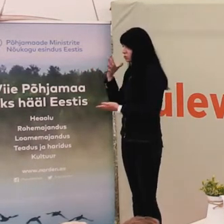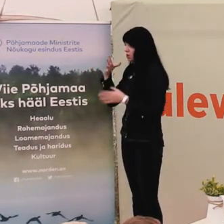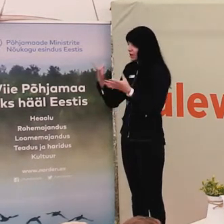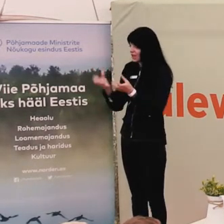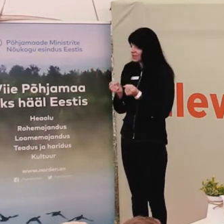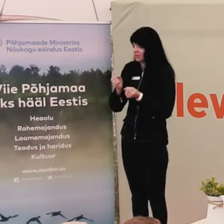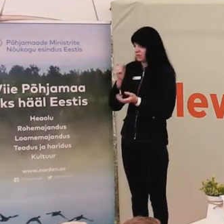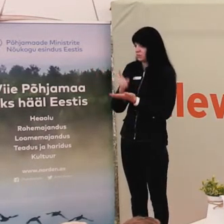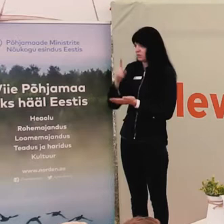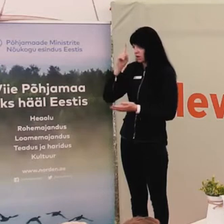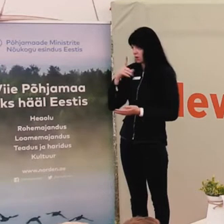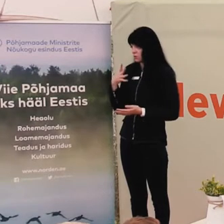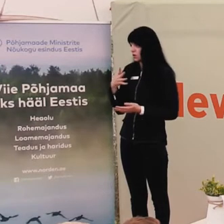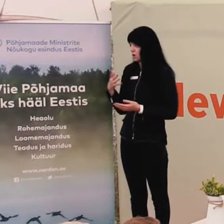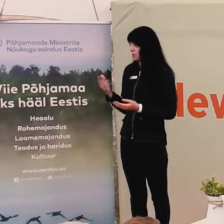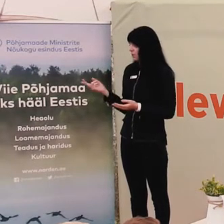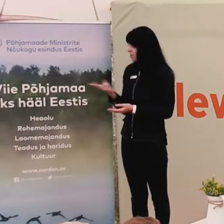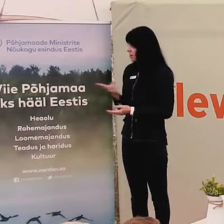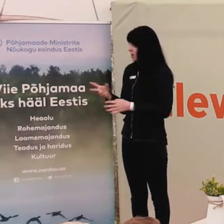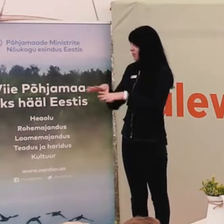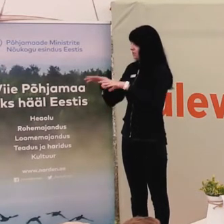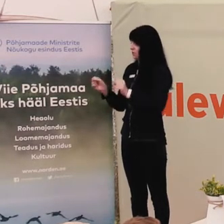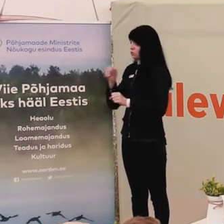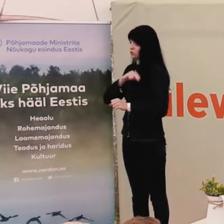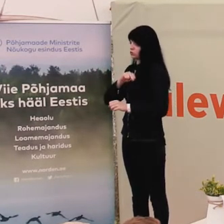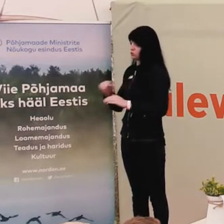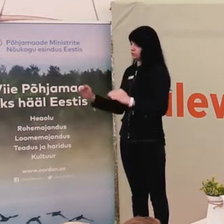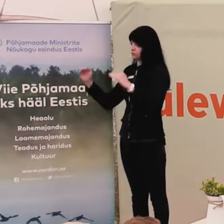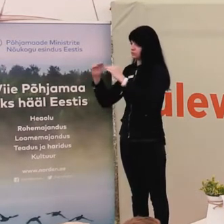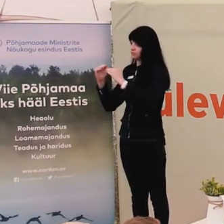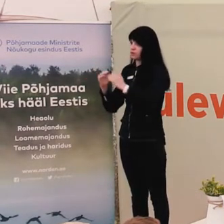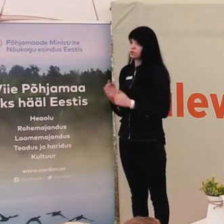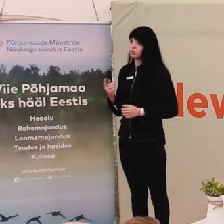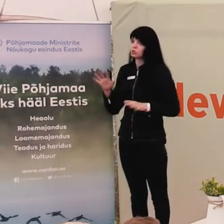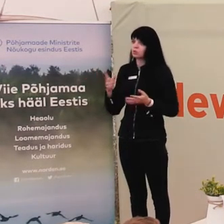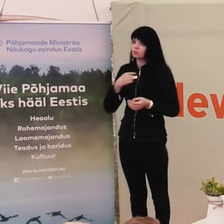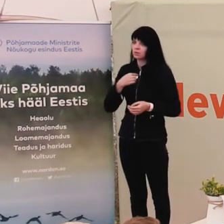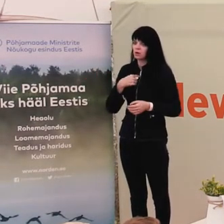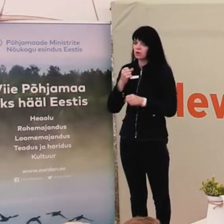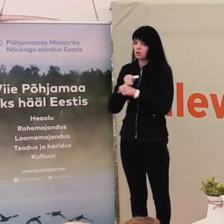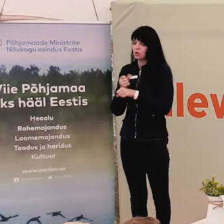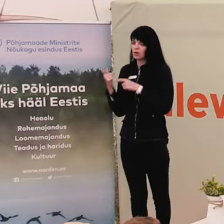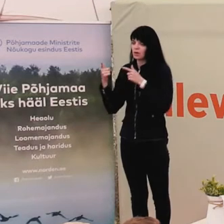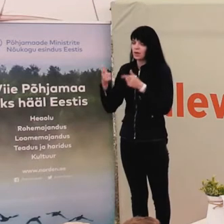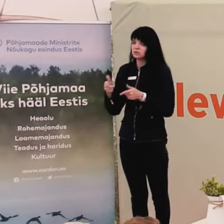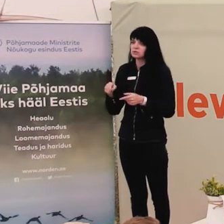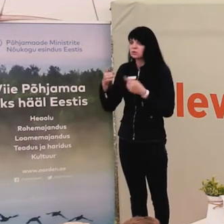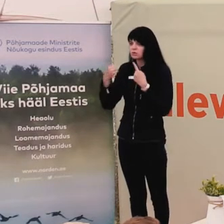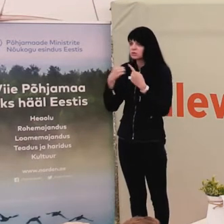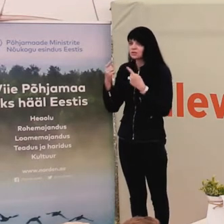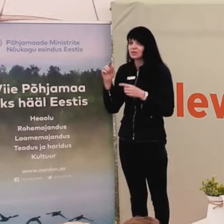and equally take power in this question. So that when I came to work in my position, I also saw many debates like who should be